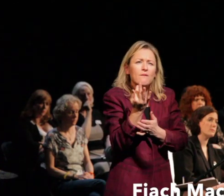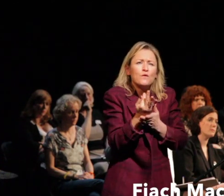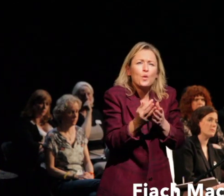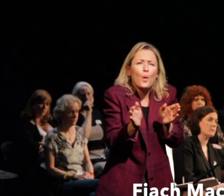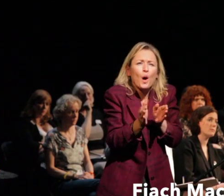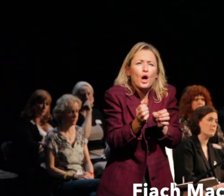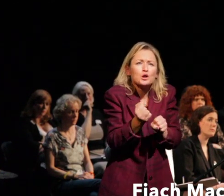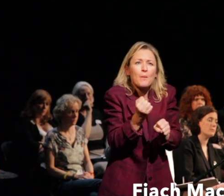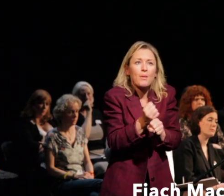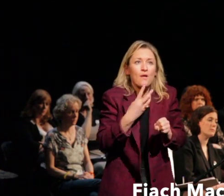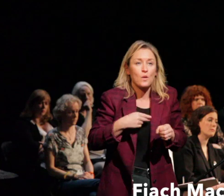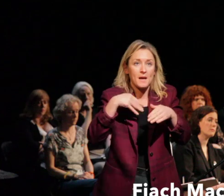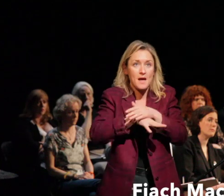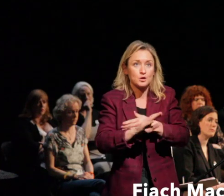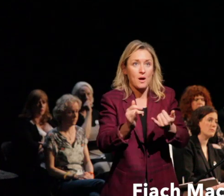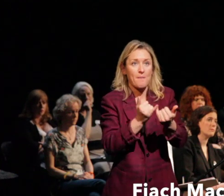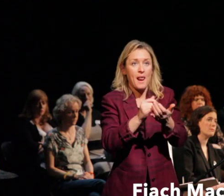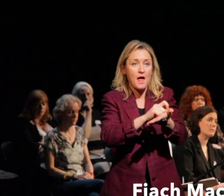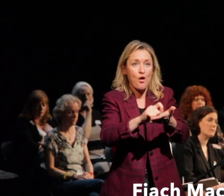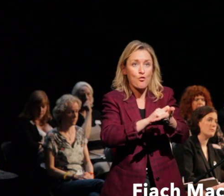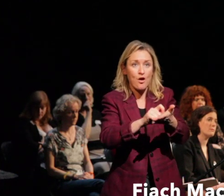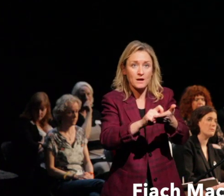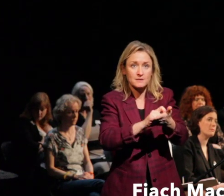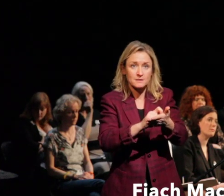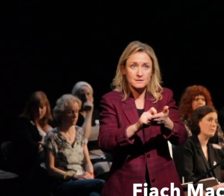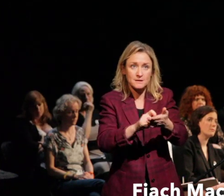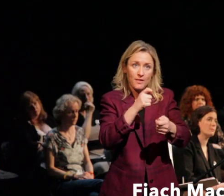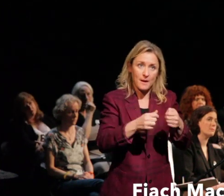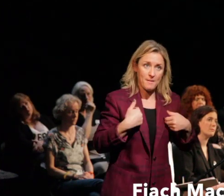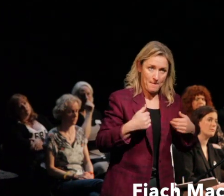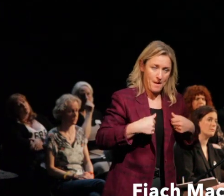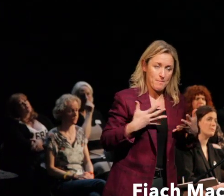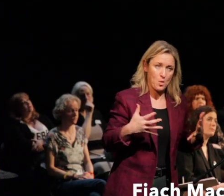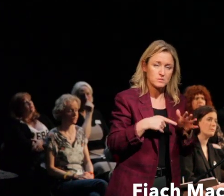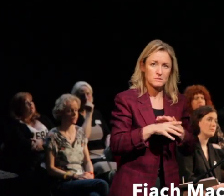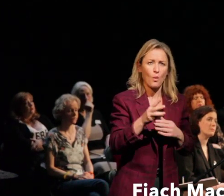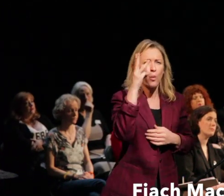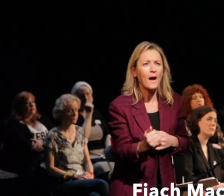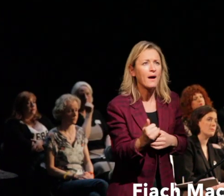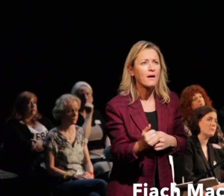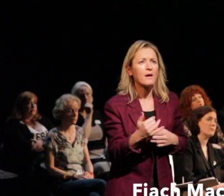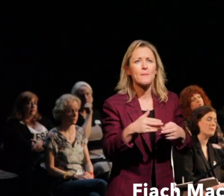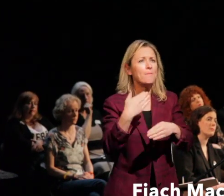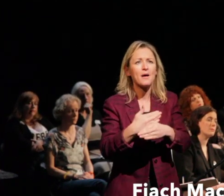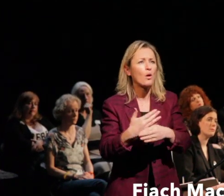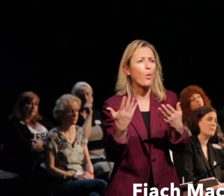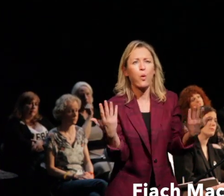Why? What barriers are in place to stop them? What investment can we make to change those numbers for the